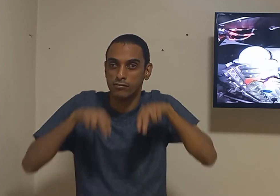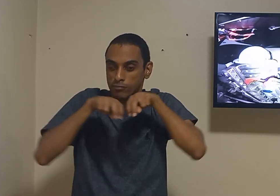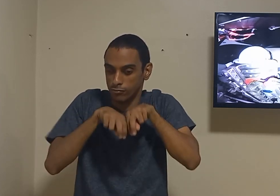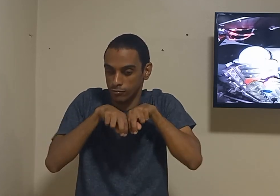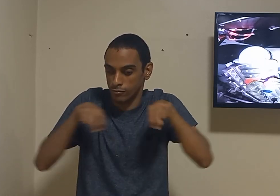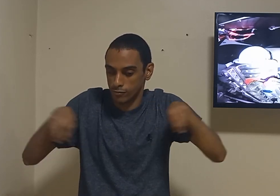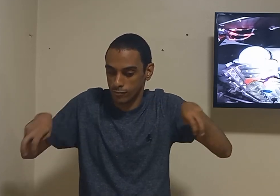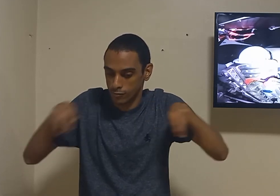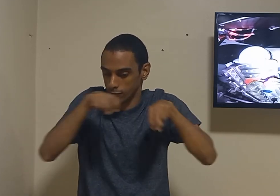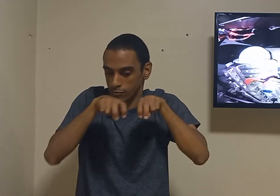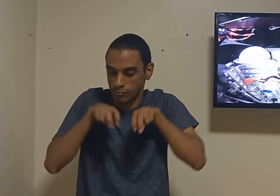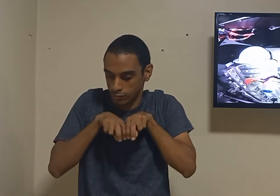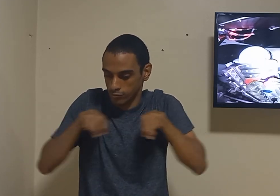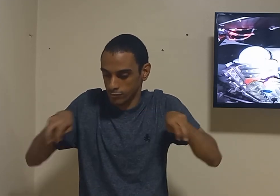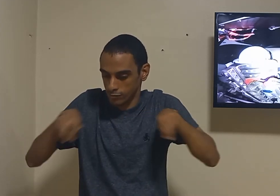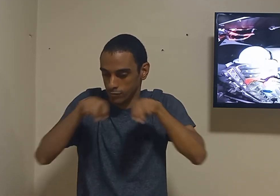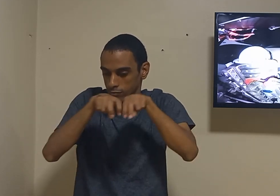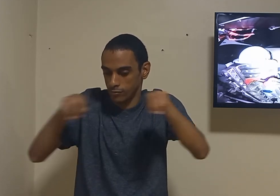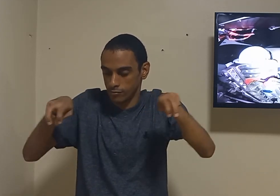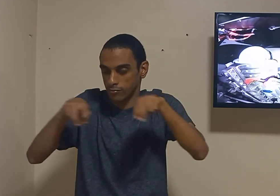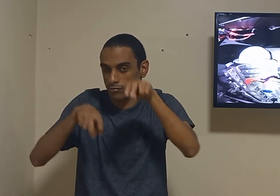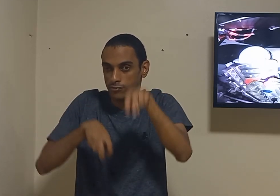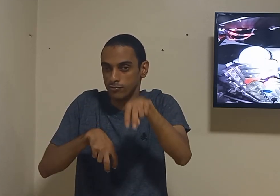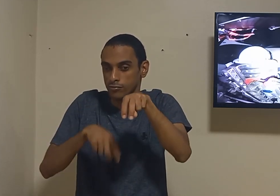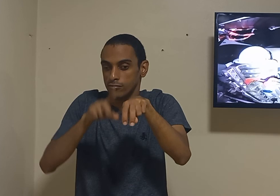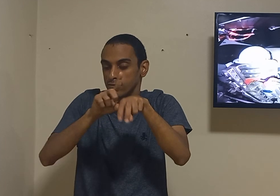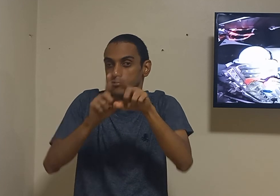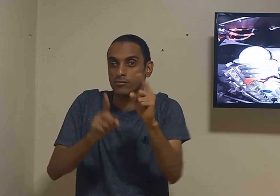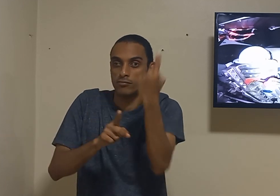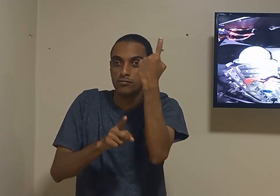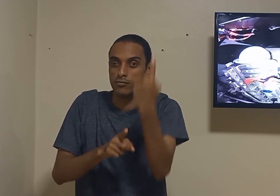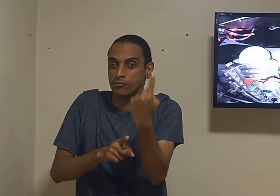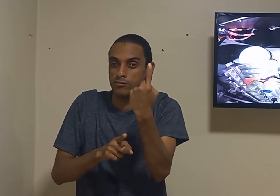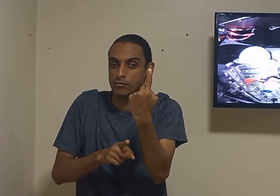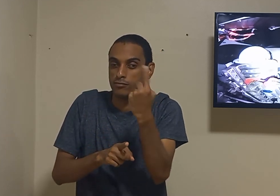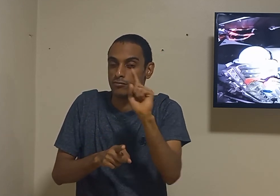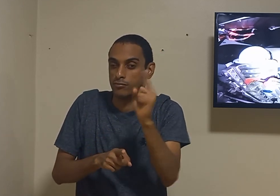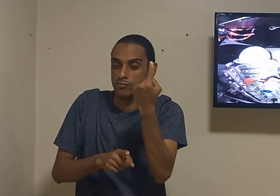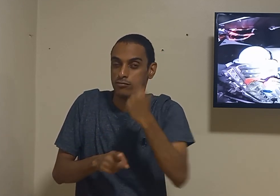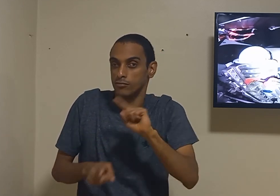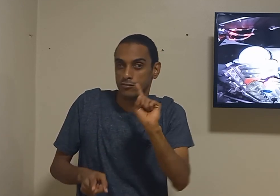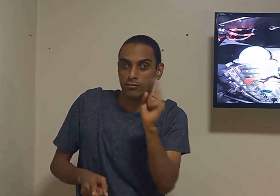astronauts when they launch to the moon on Artemis 2.